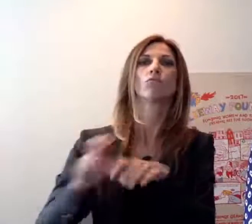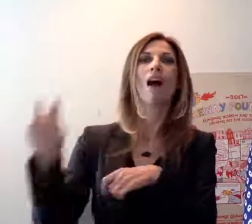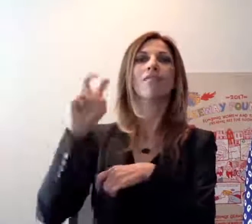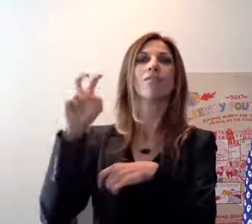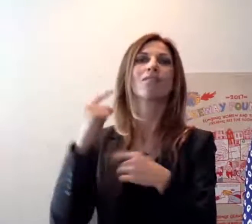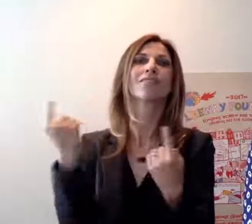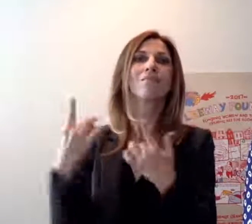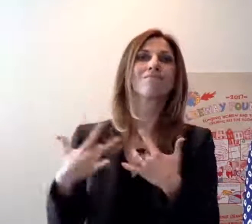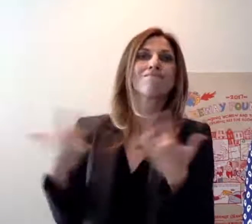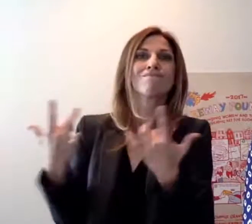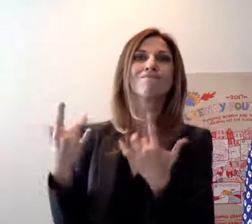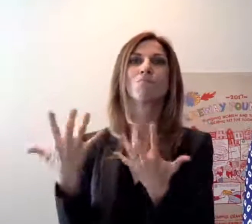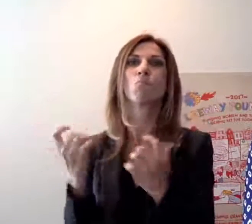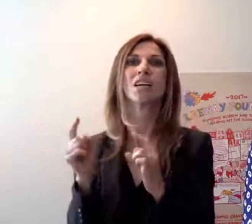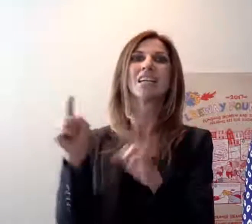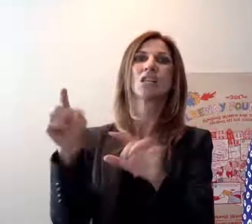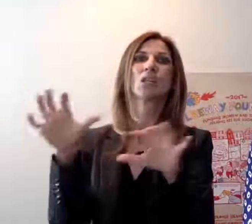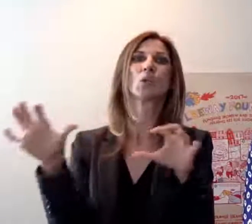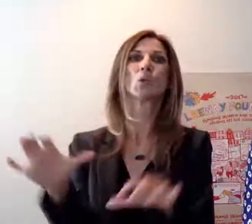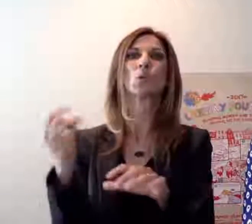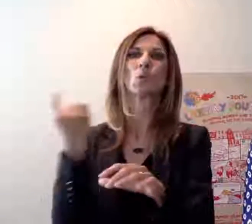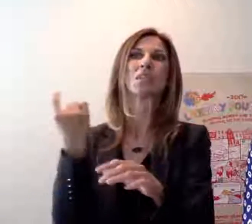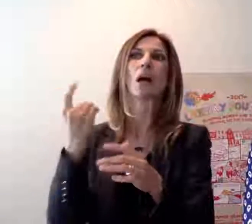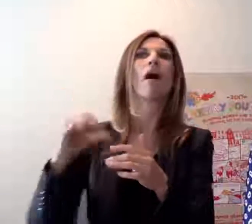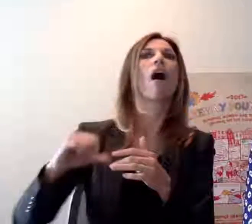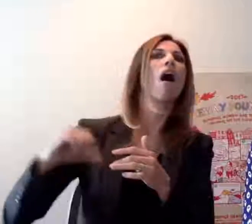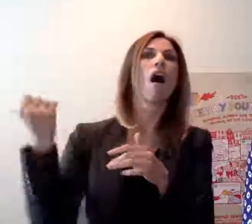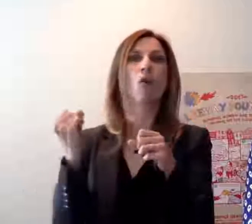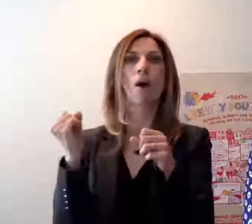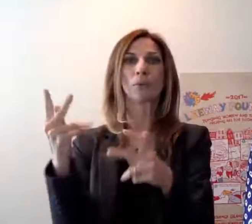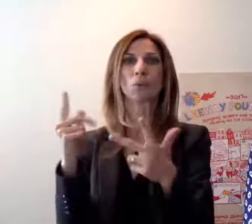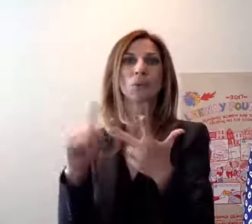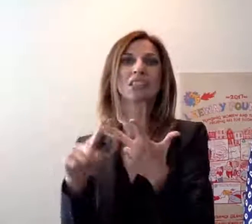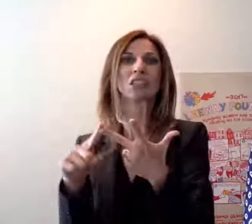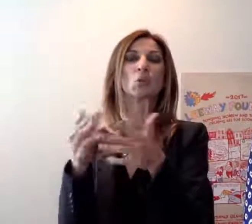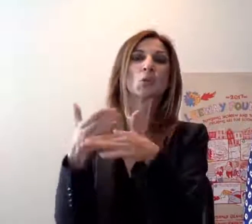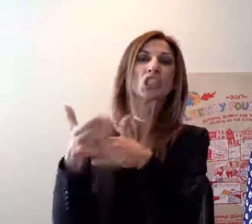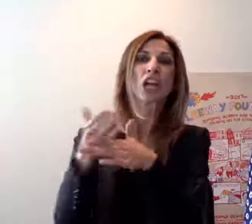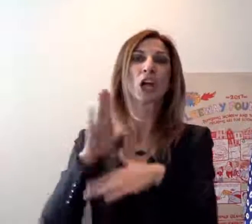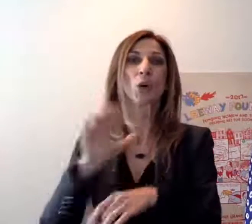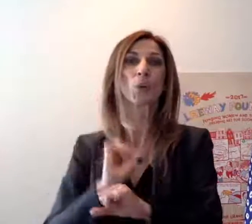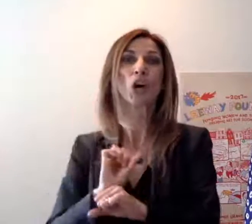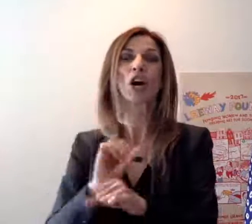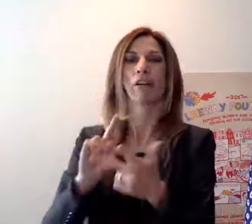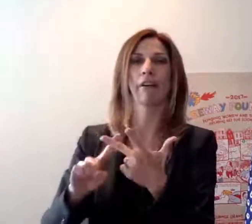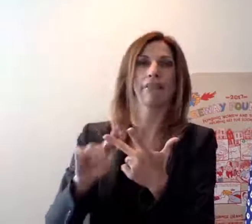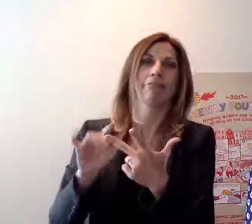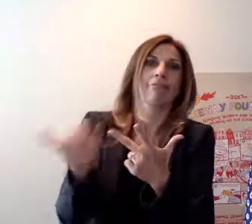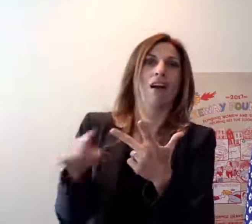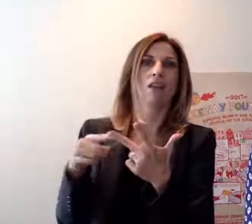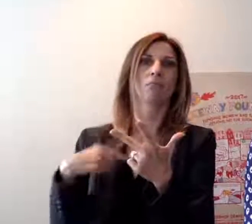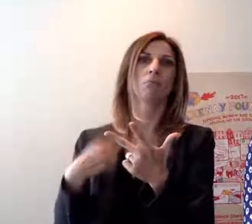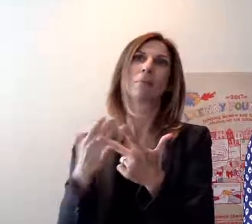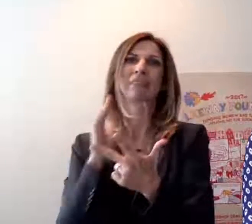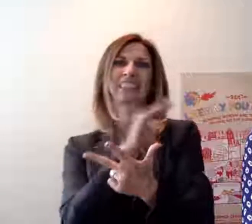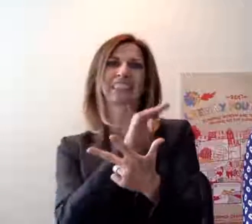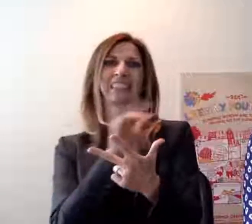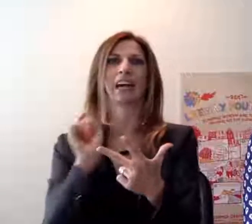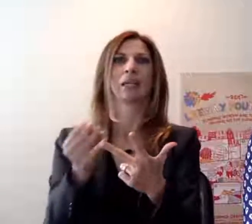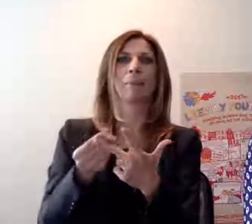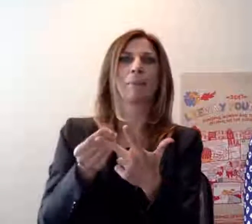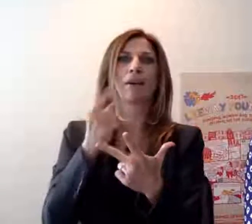travel, or some sort of other opportunity to share your work, that you need maybe money